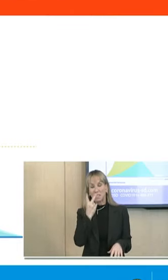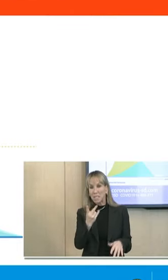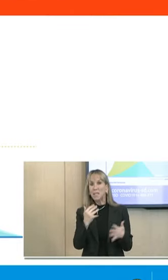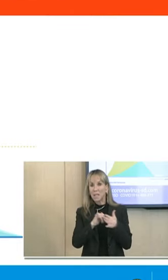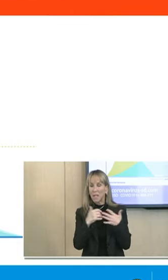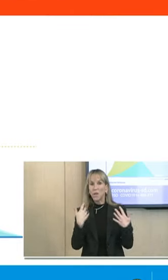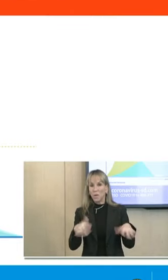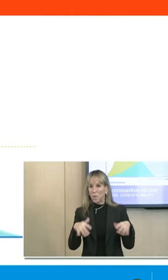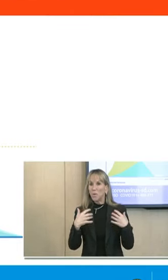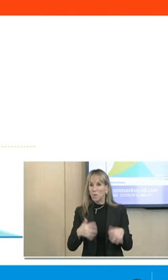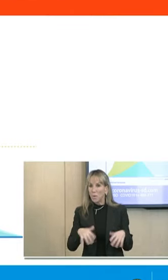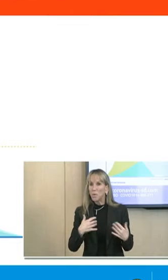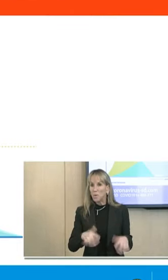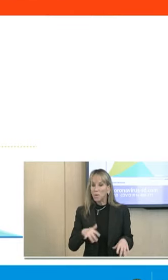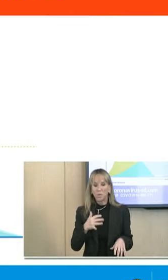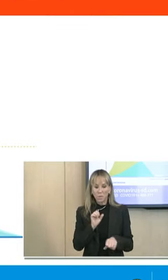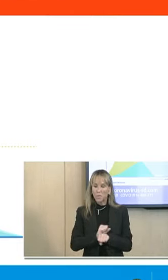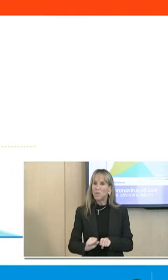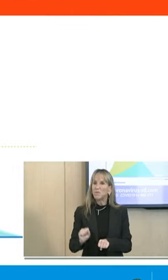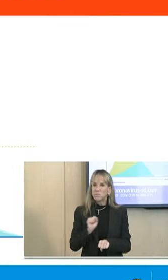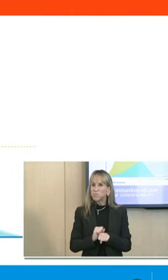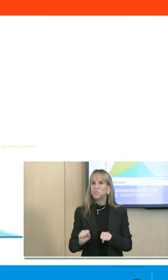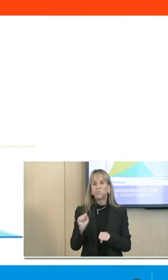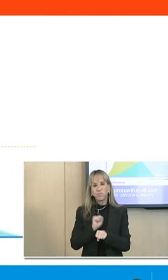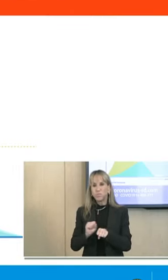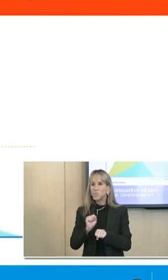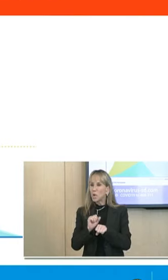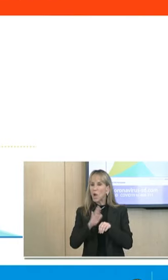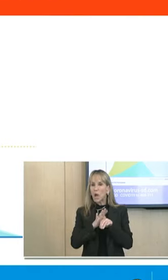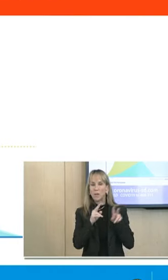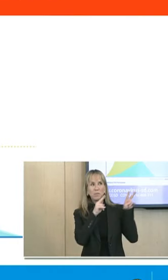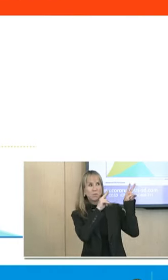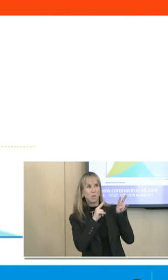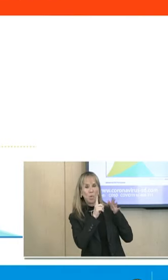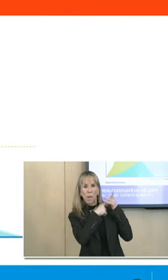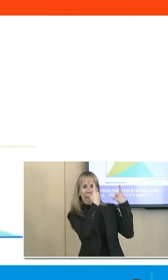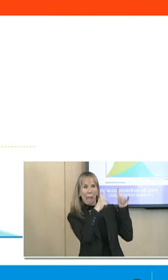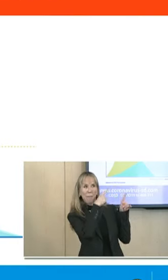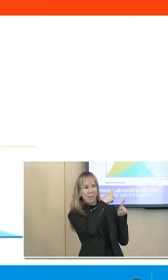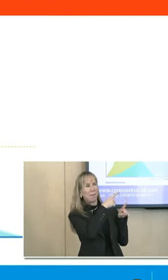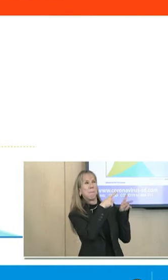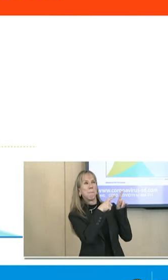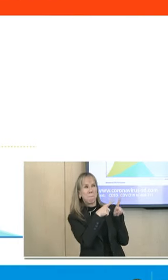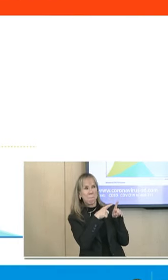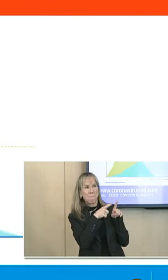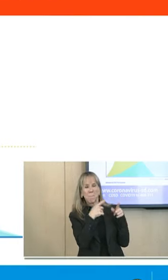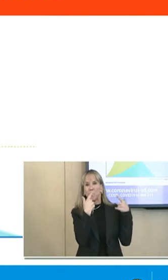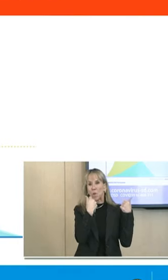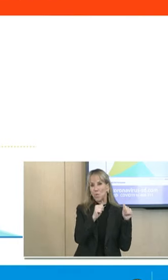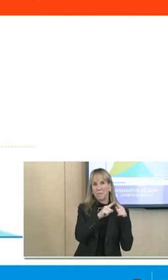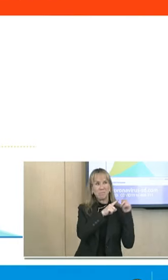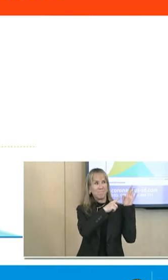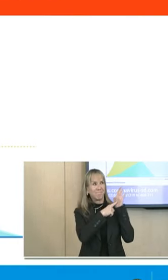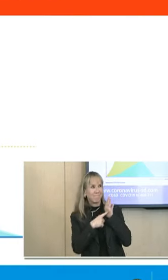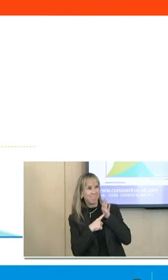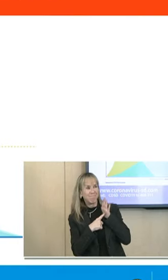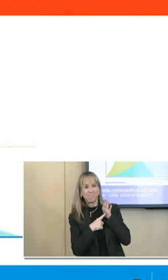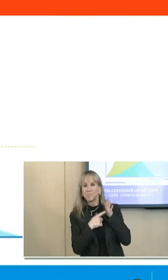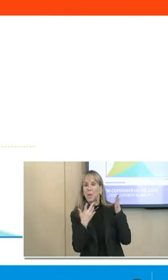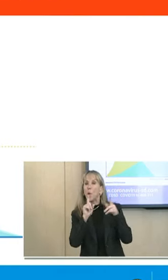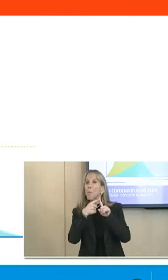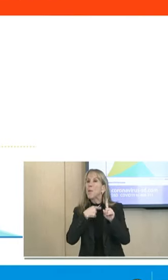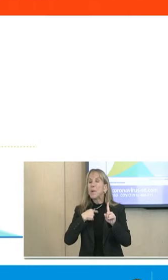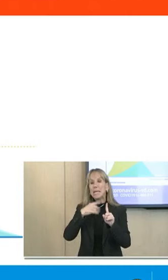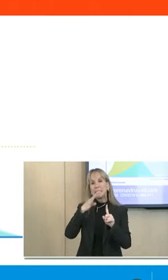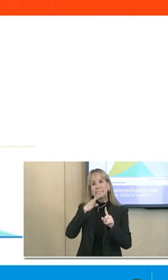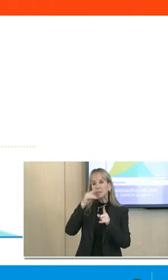mean earnestly, working on the concept of modeling. And I want to make sure that everybody fully understands when